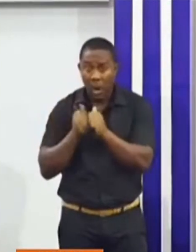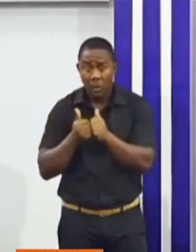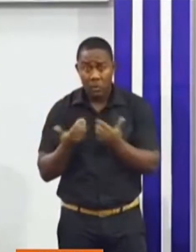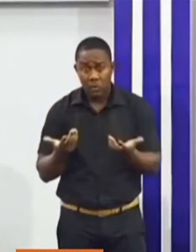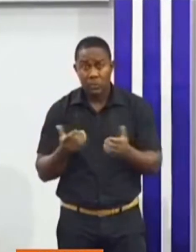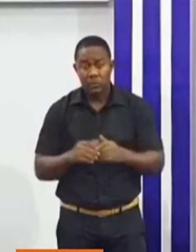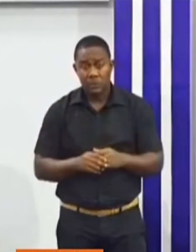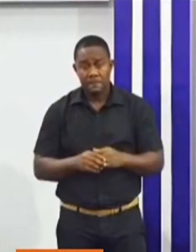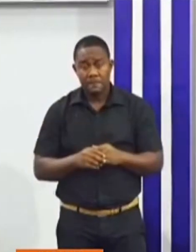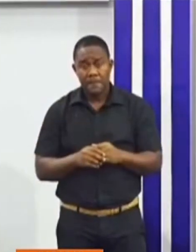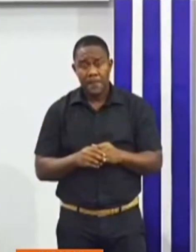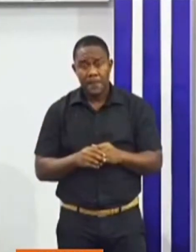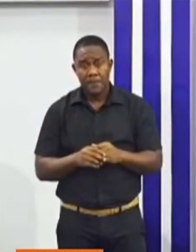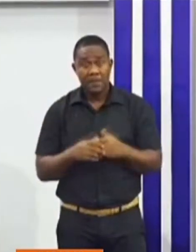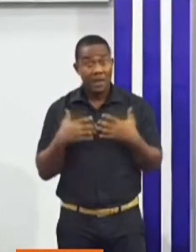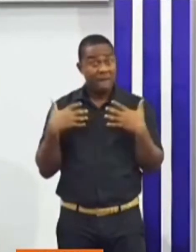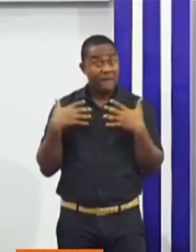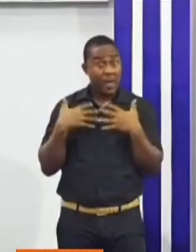to a layer yes